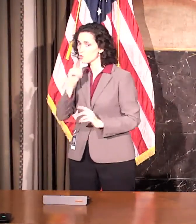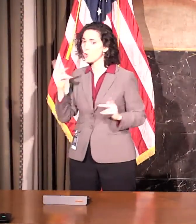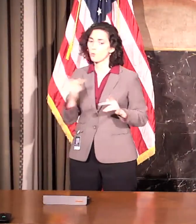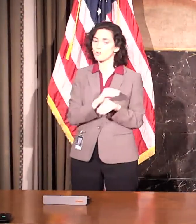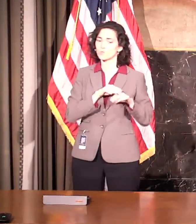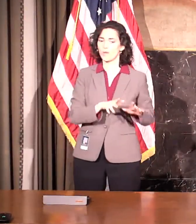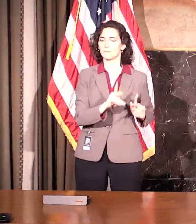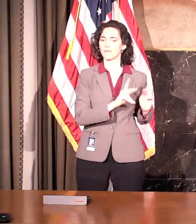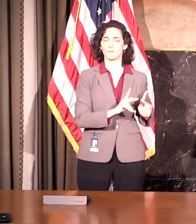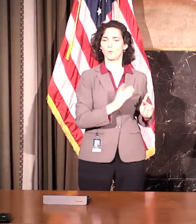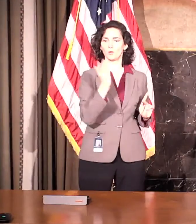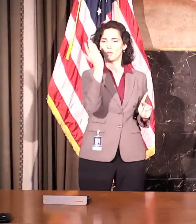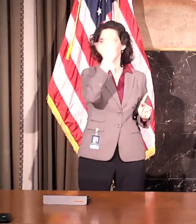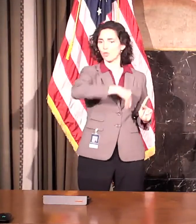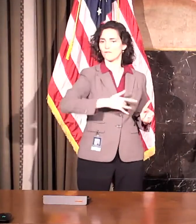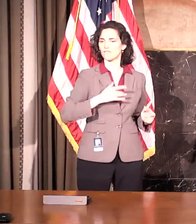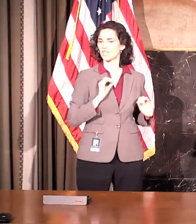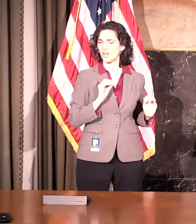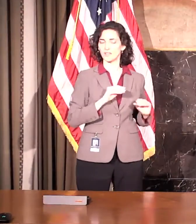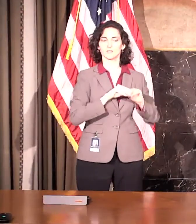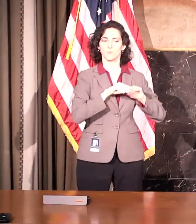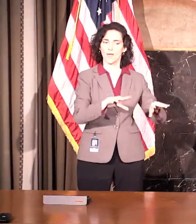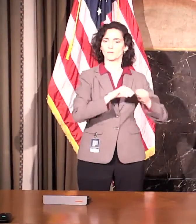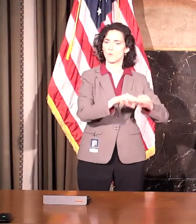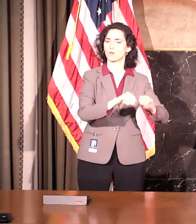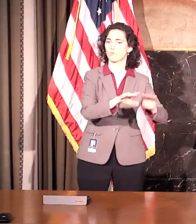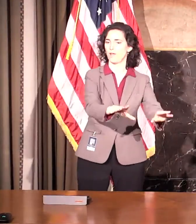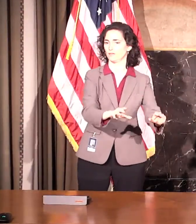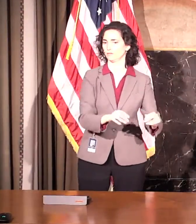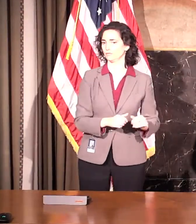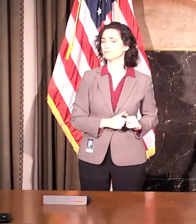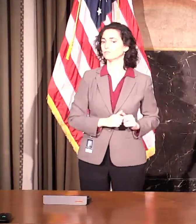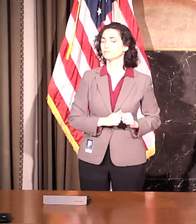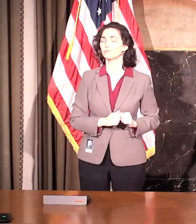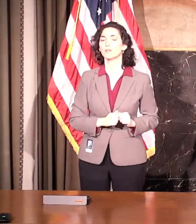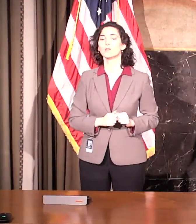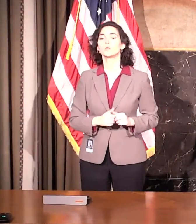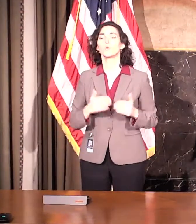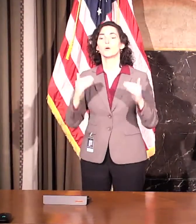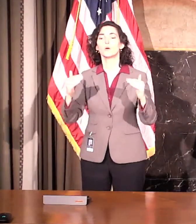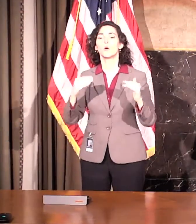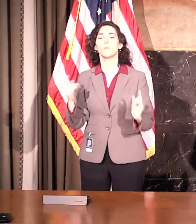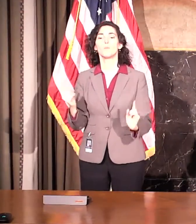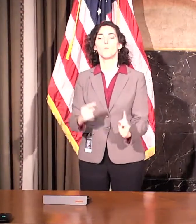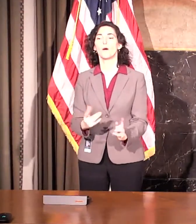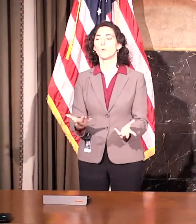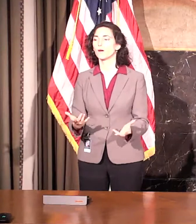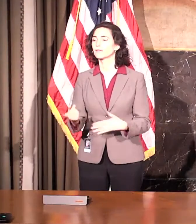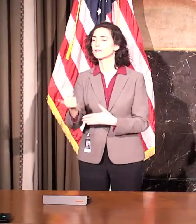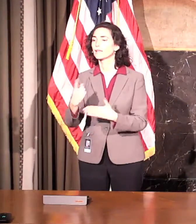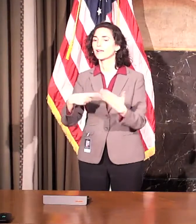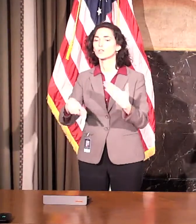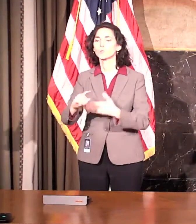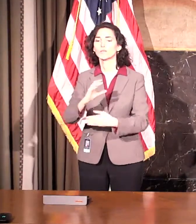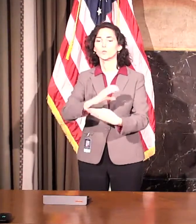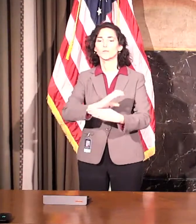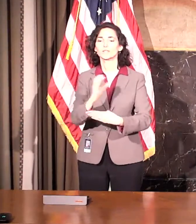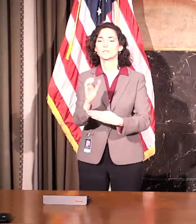of all cases out there. Which leads me into the next point. We are 1 week away from Christmas Eve.